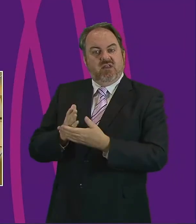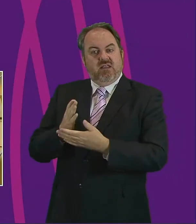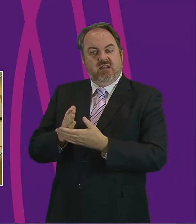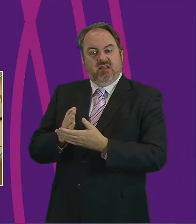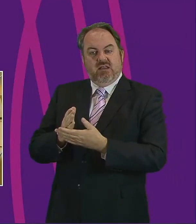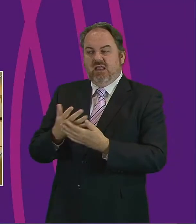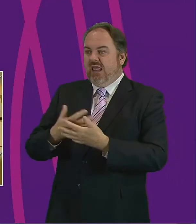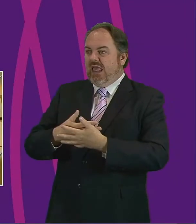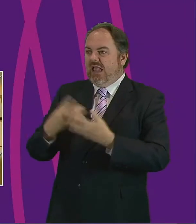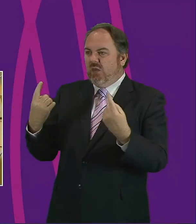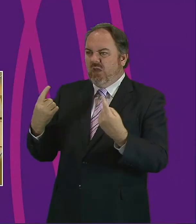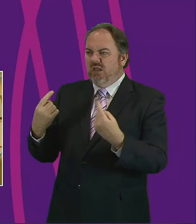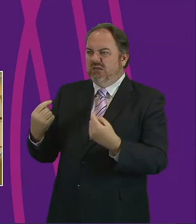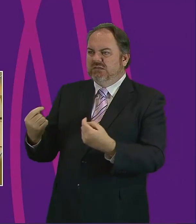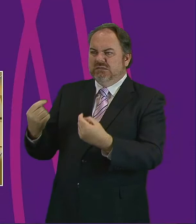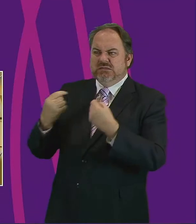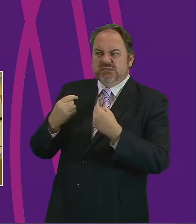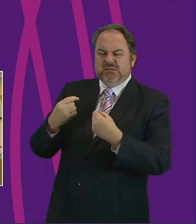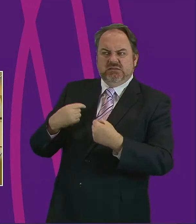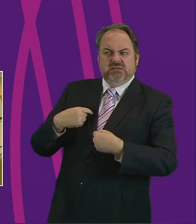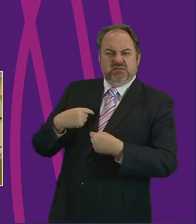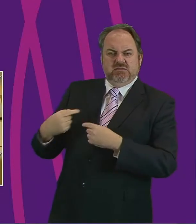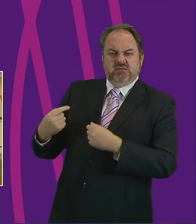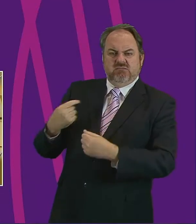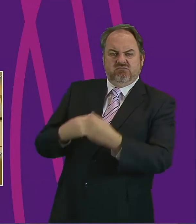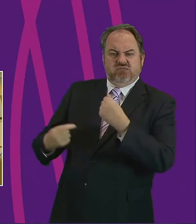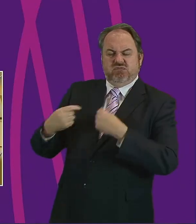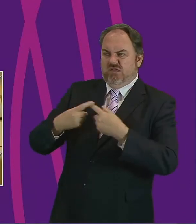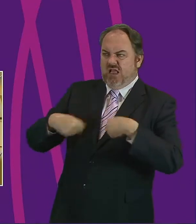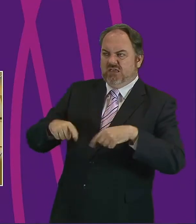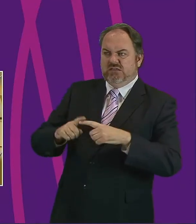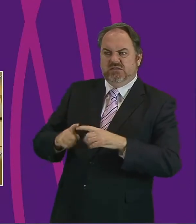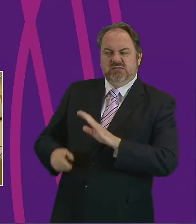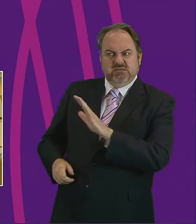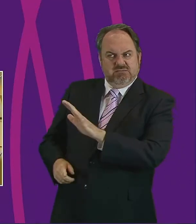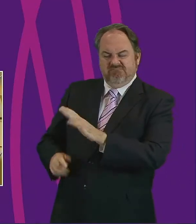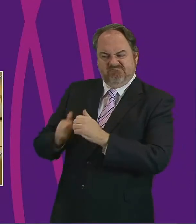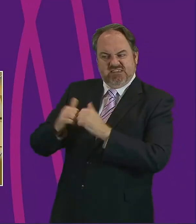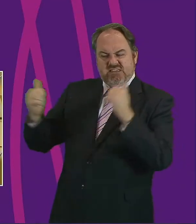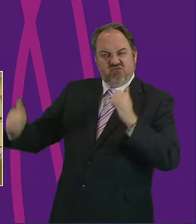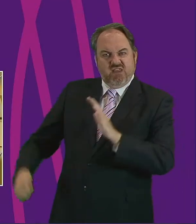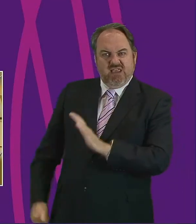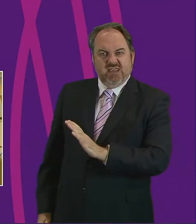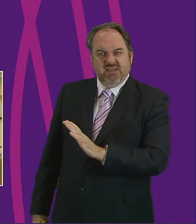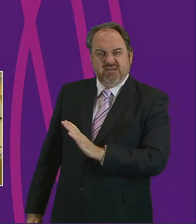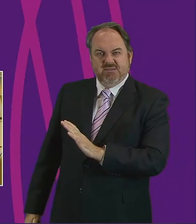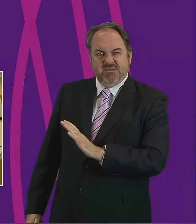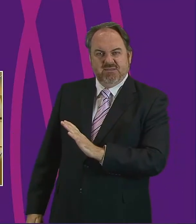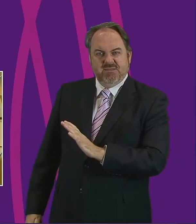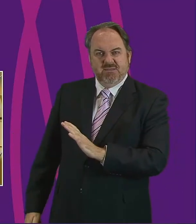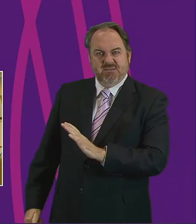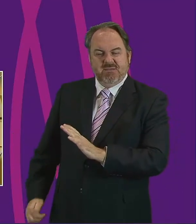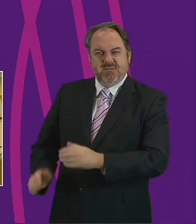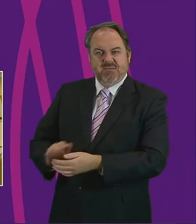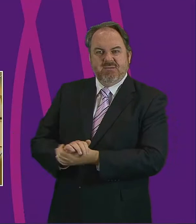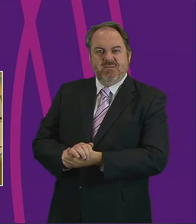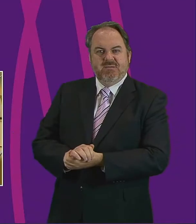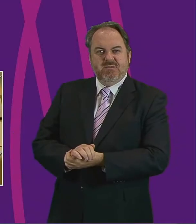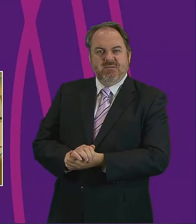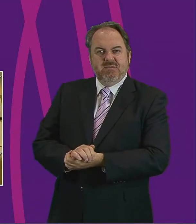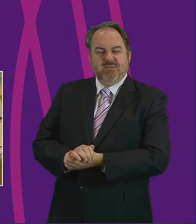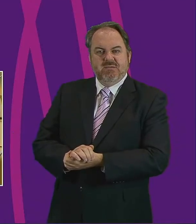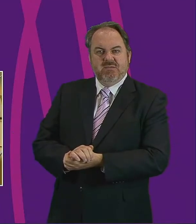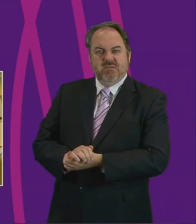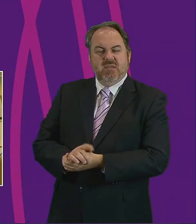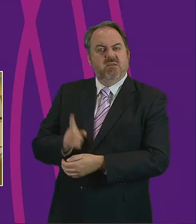who is casting aspersions on the integrity of DB Sridhar this morning. But